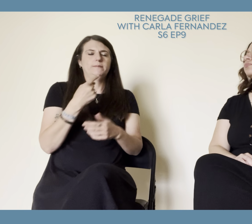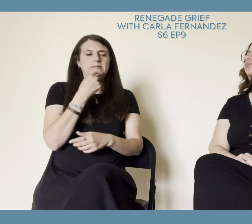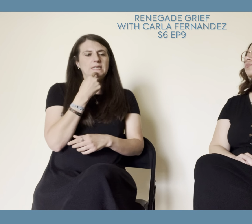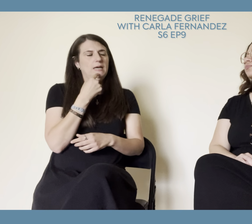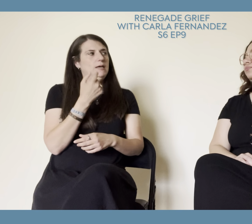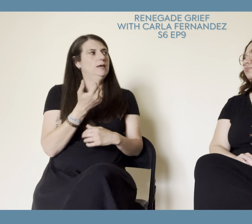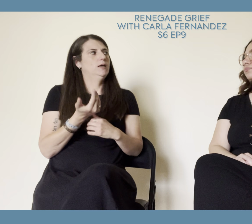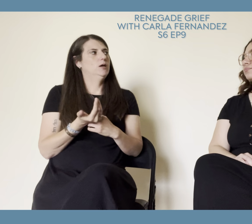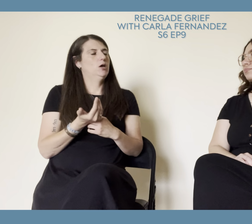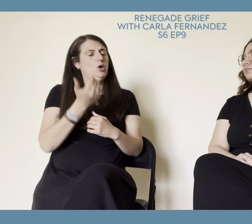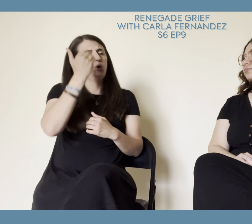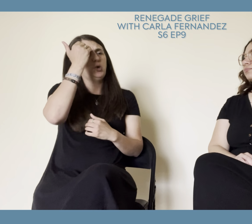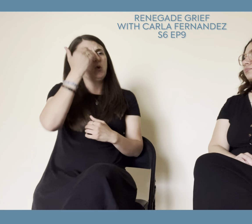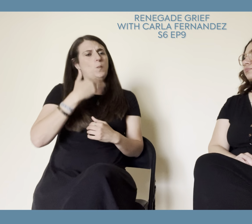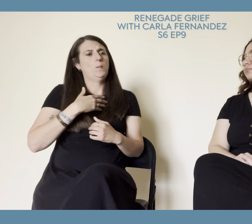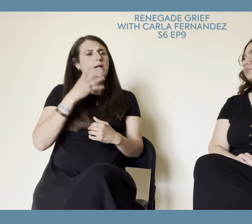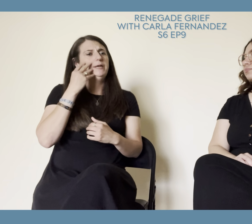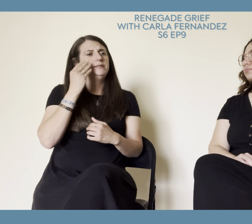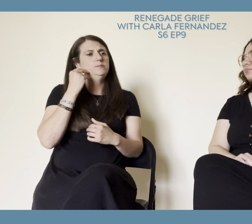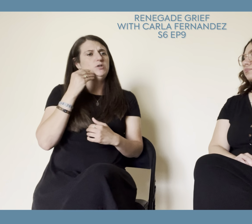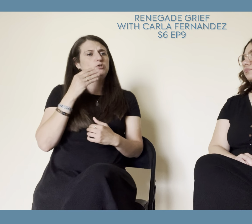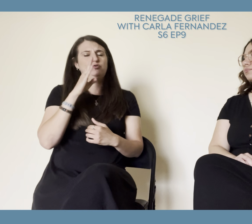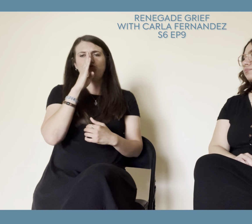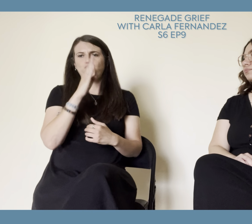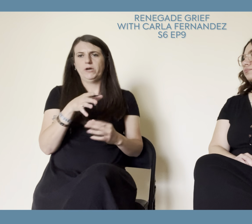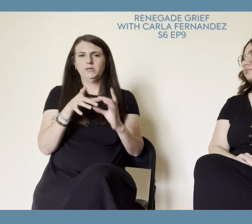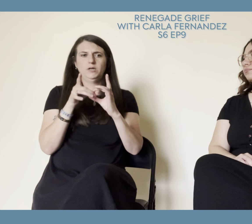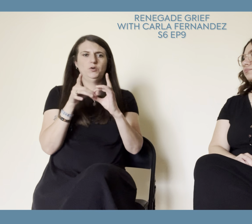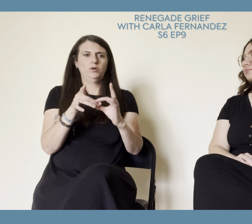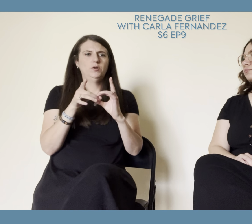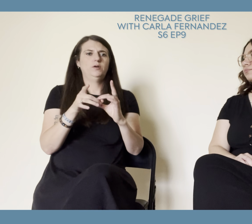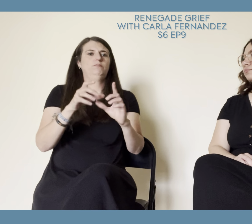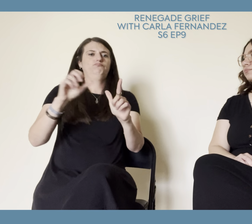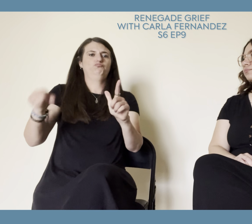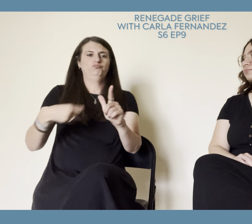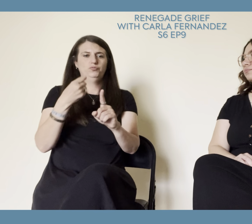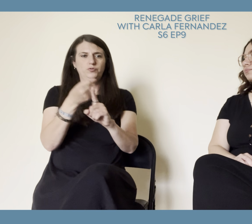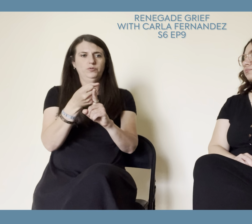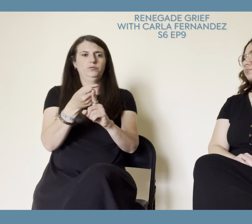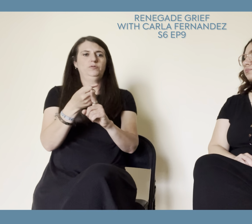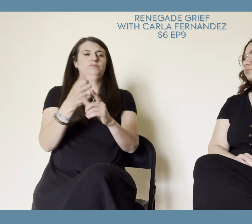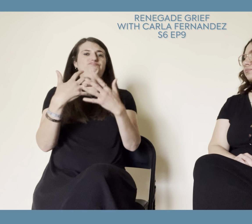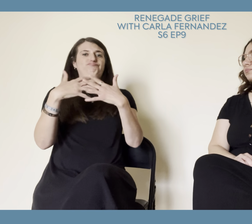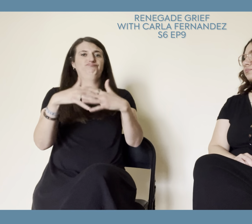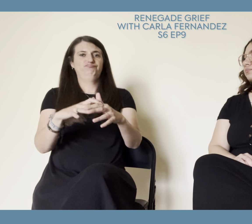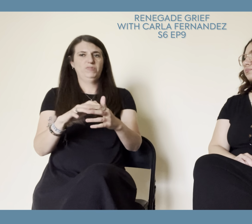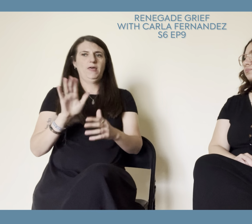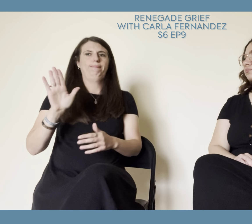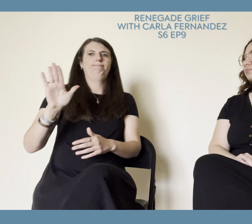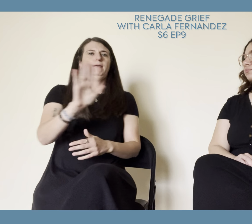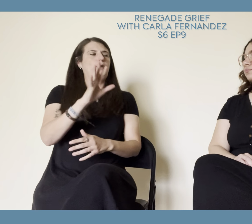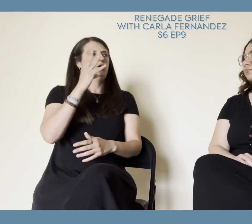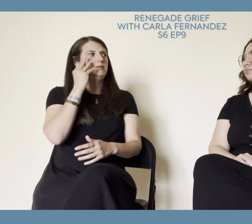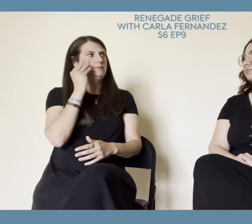that my experience is directly related to impacting, knotted with their experience. There's something about the